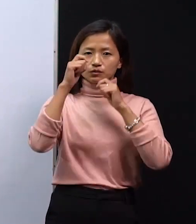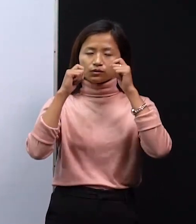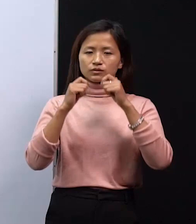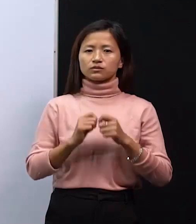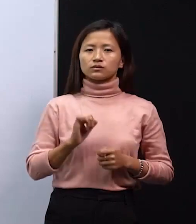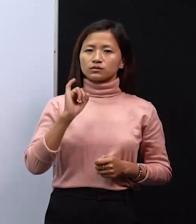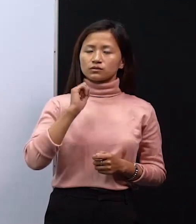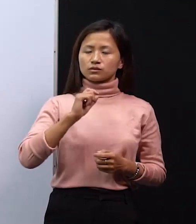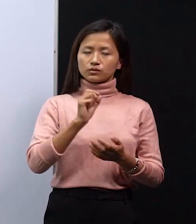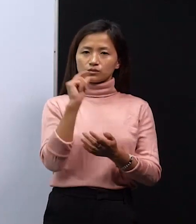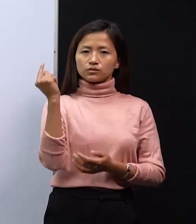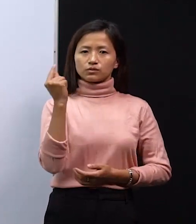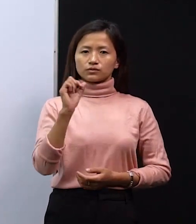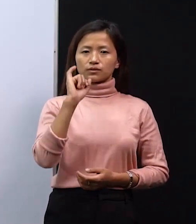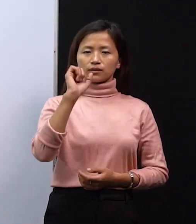Alright? So,